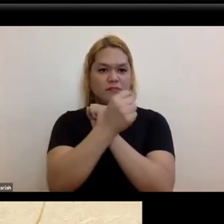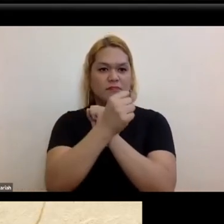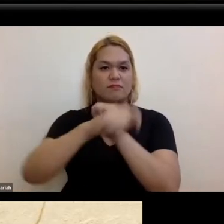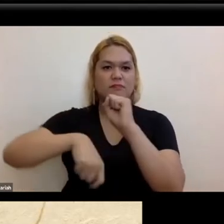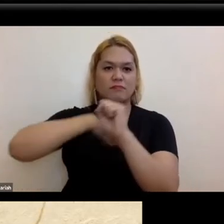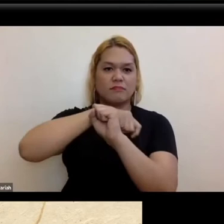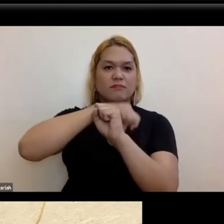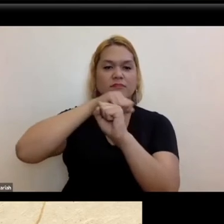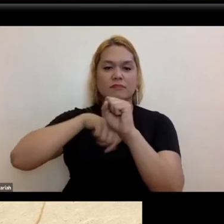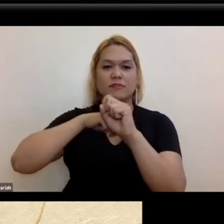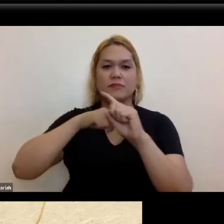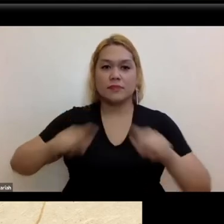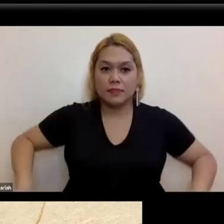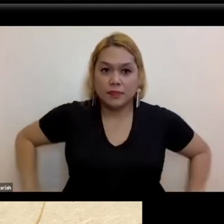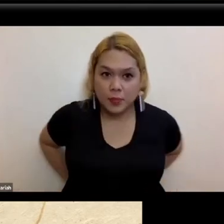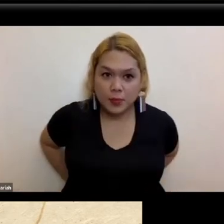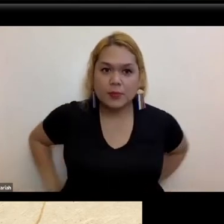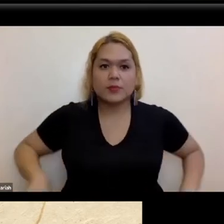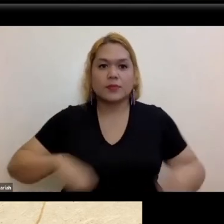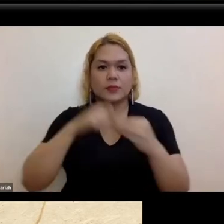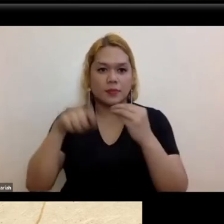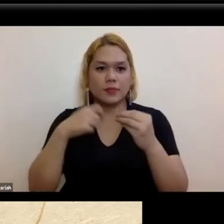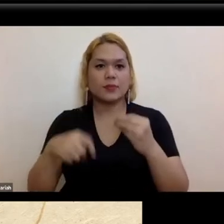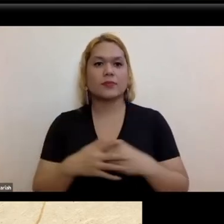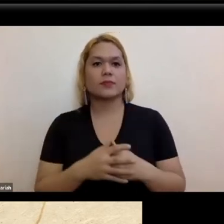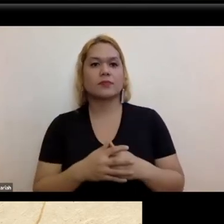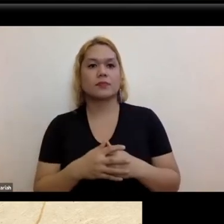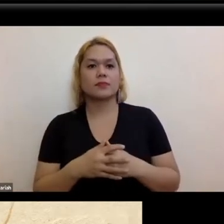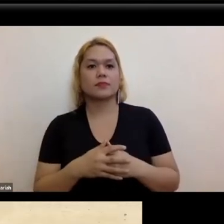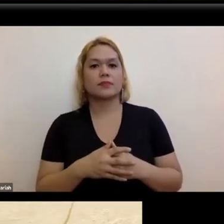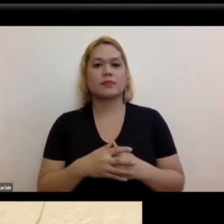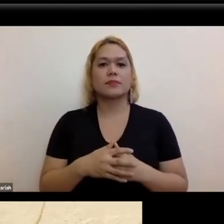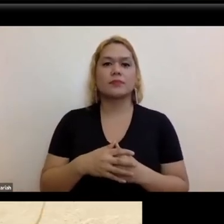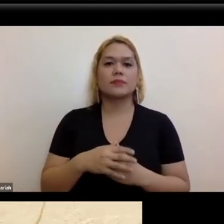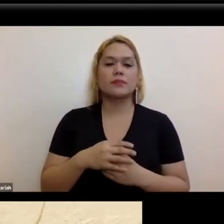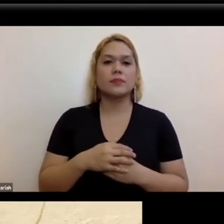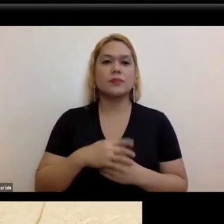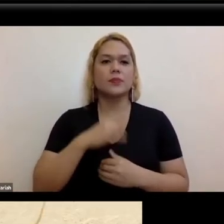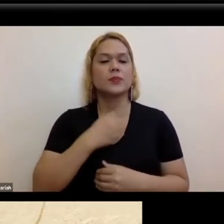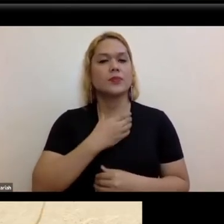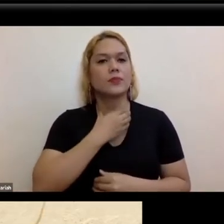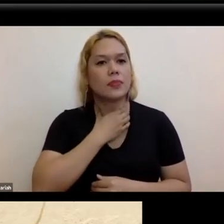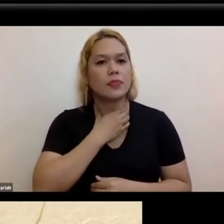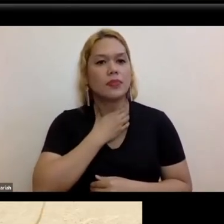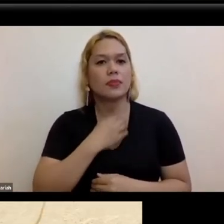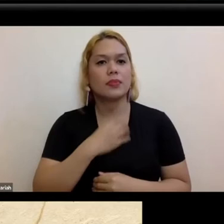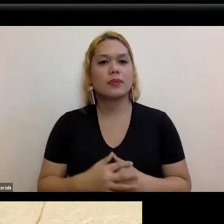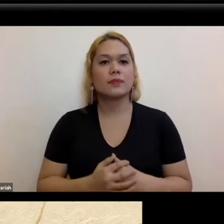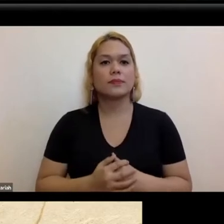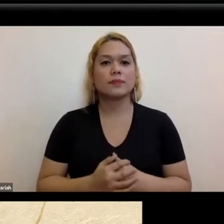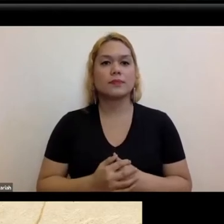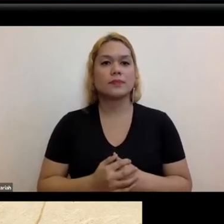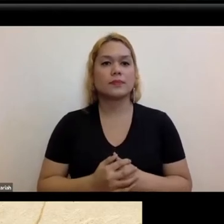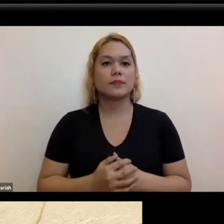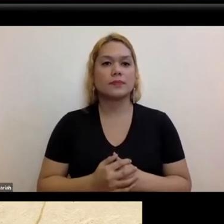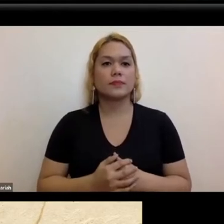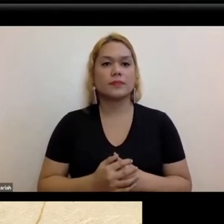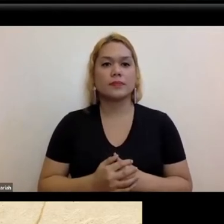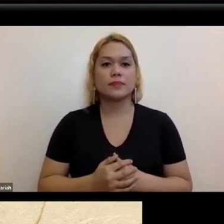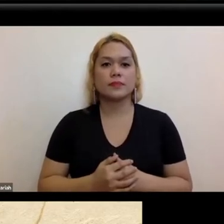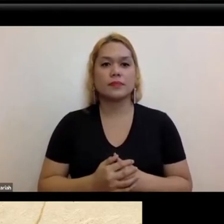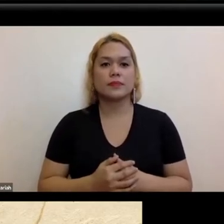Them who grabbed your collar. It was, turns out,